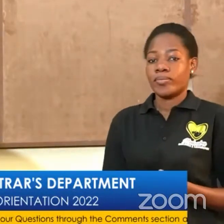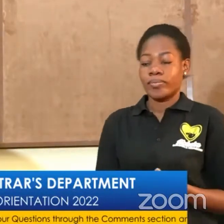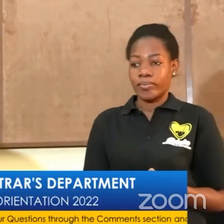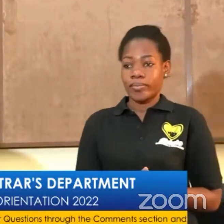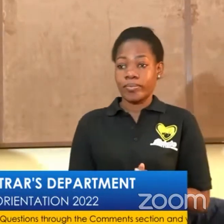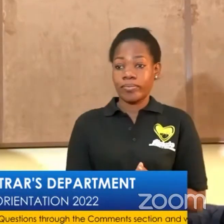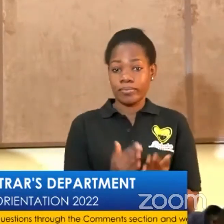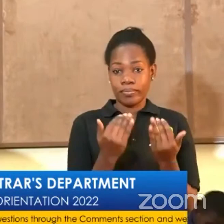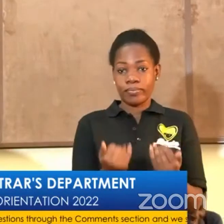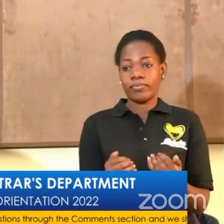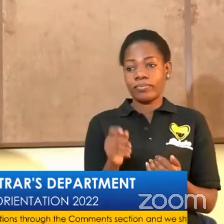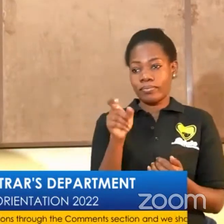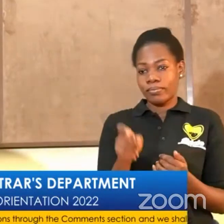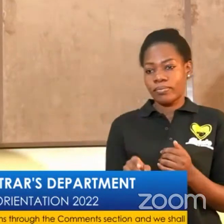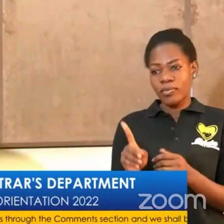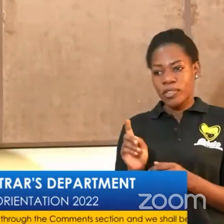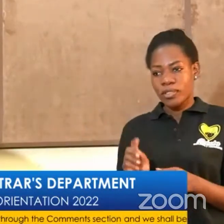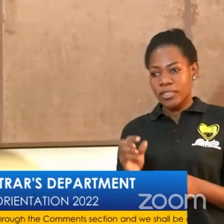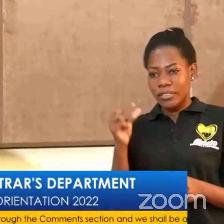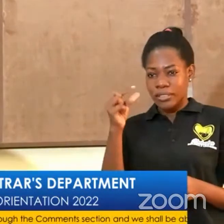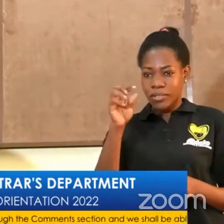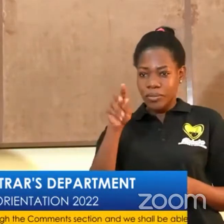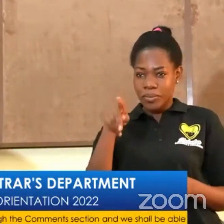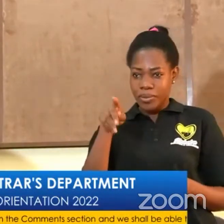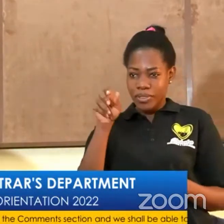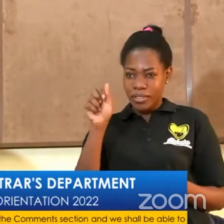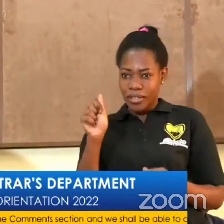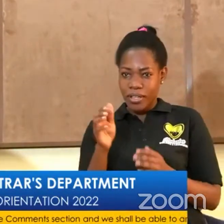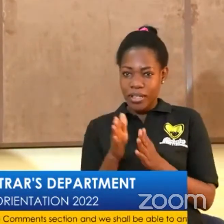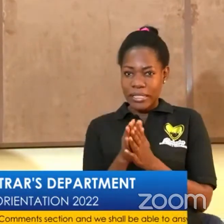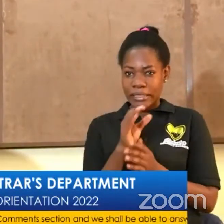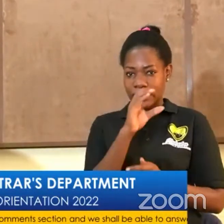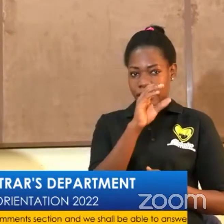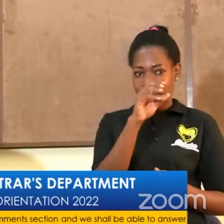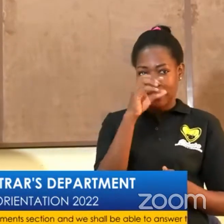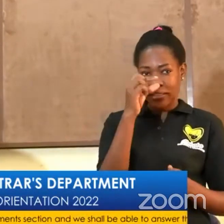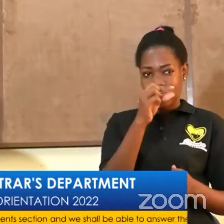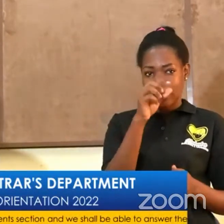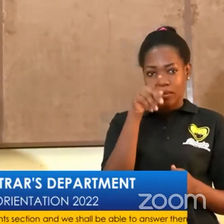GPA and CGPA. And you're asking a little bit too much.